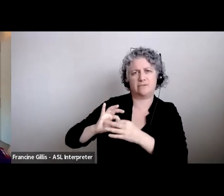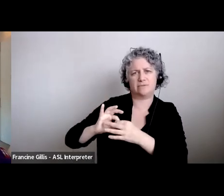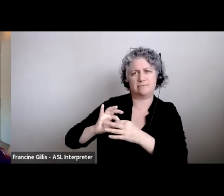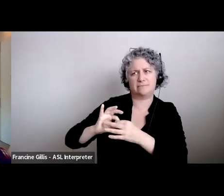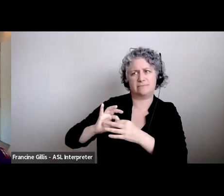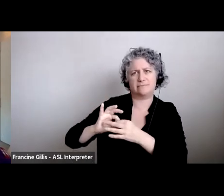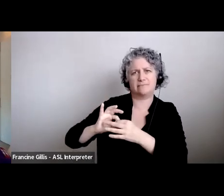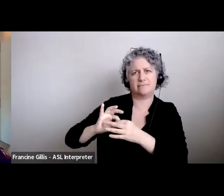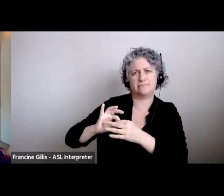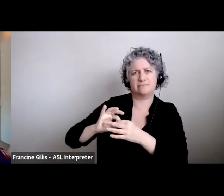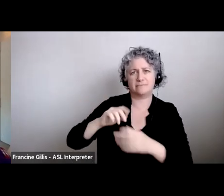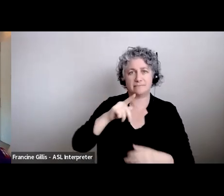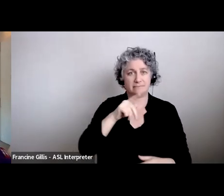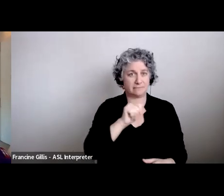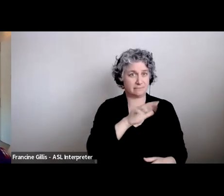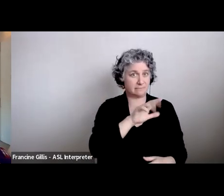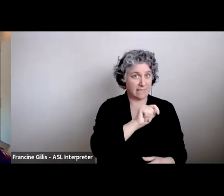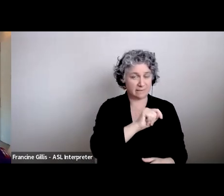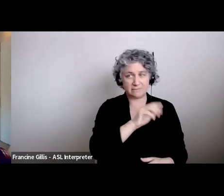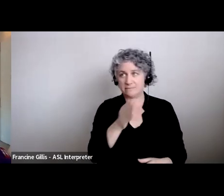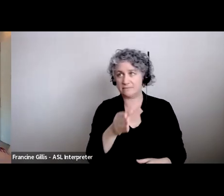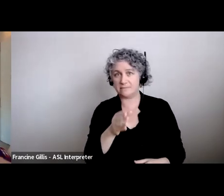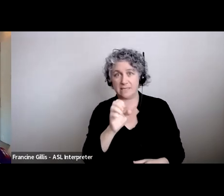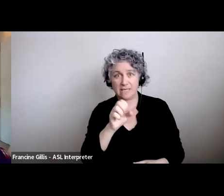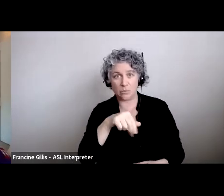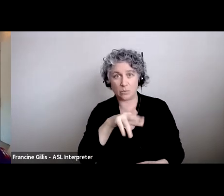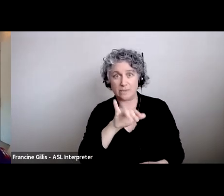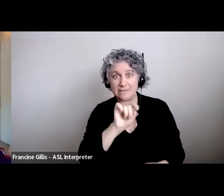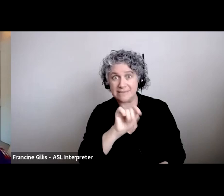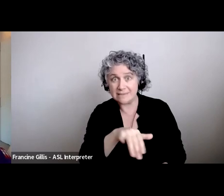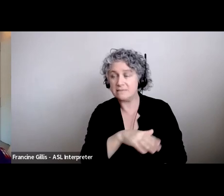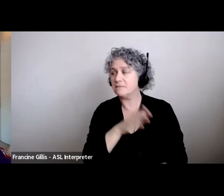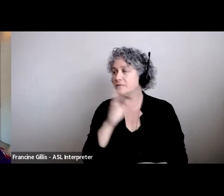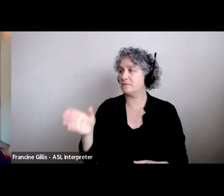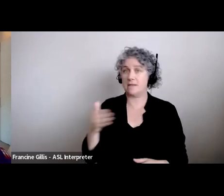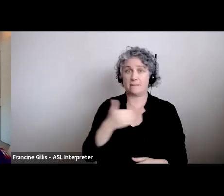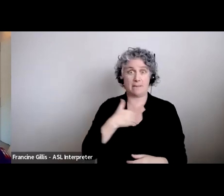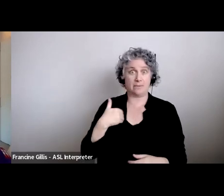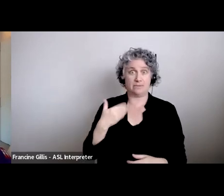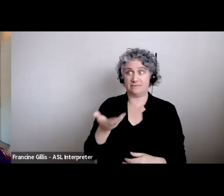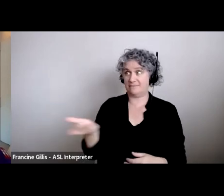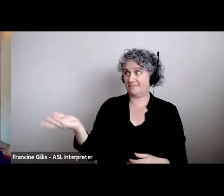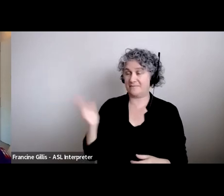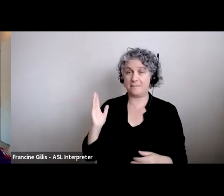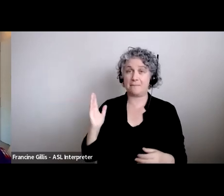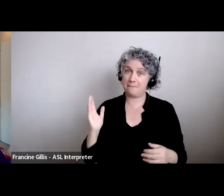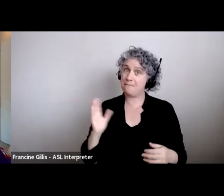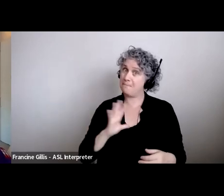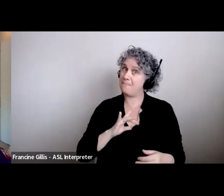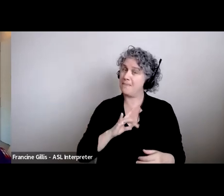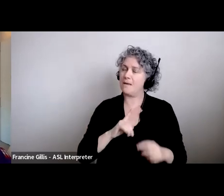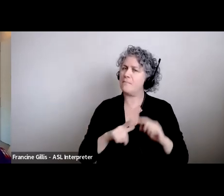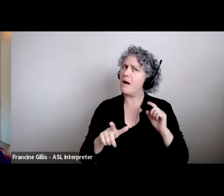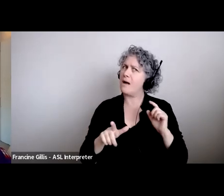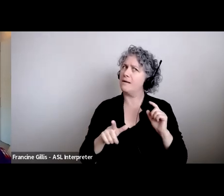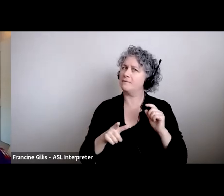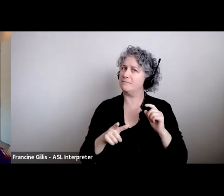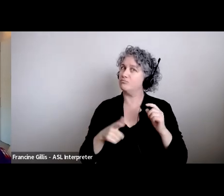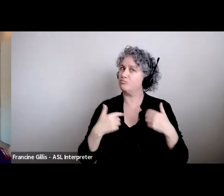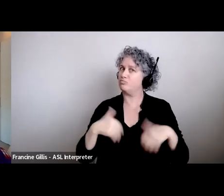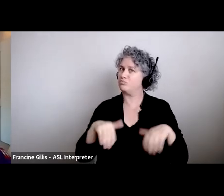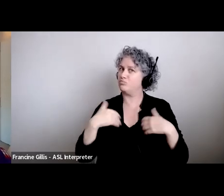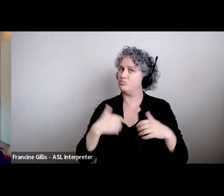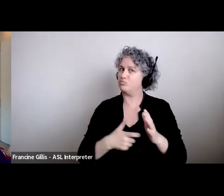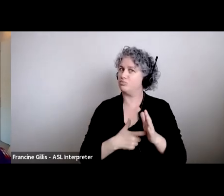between PACT and equity and our the membership. But it did take